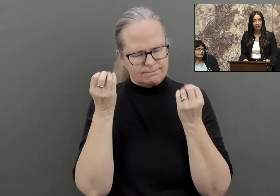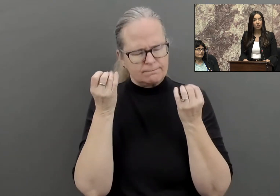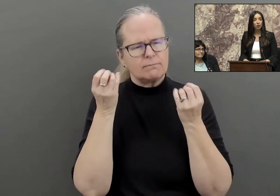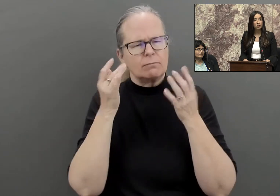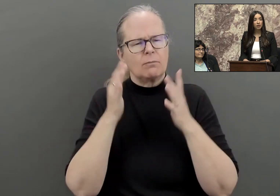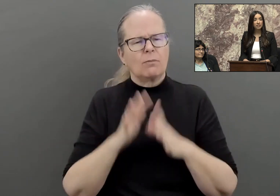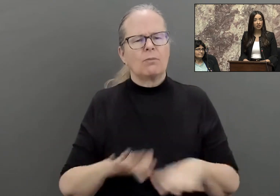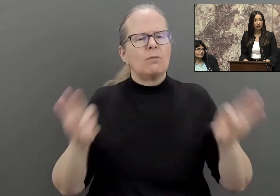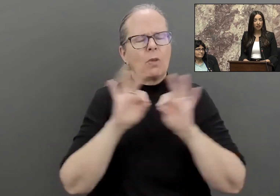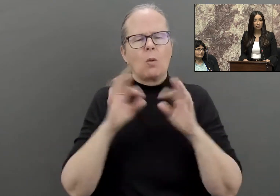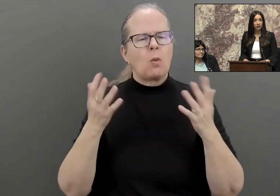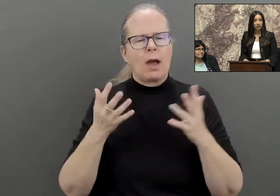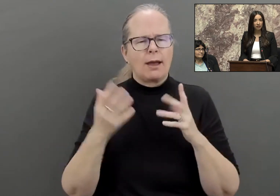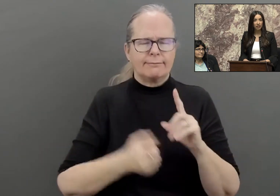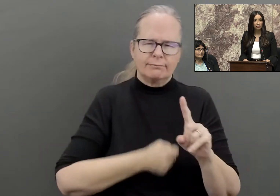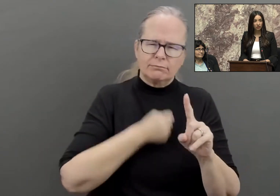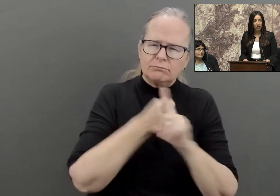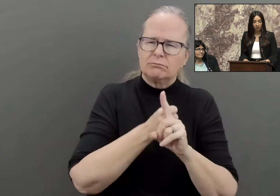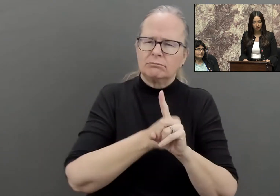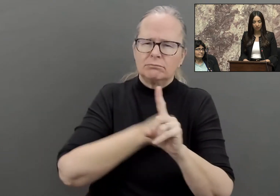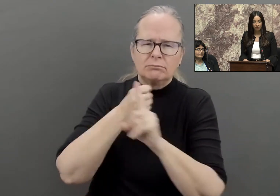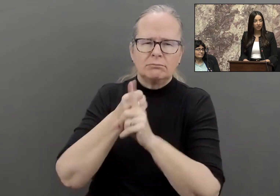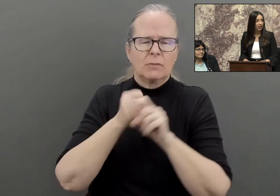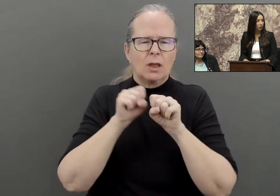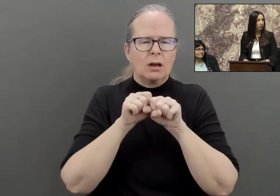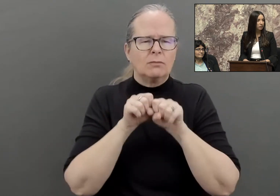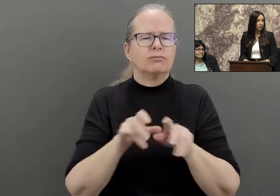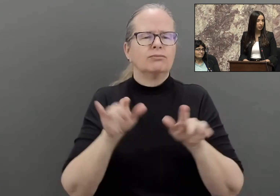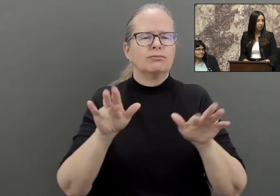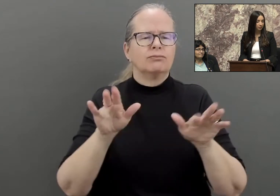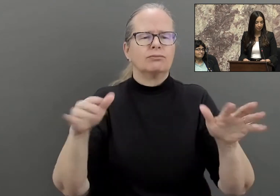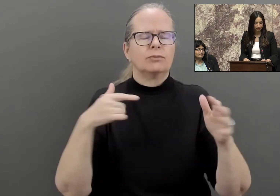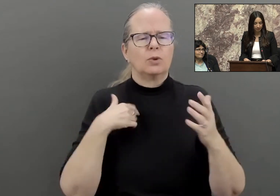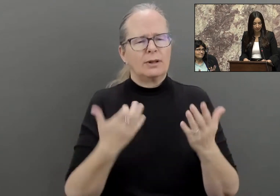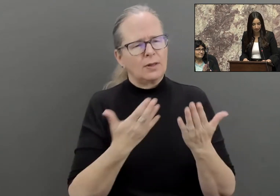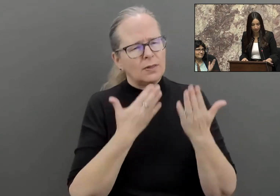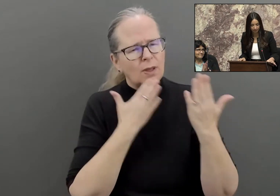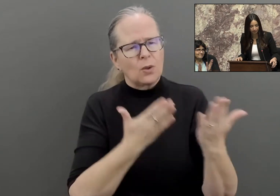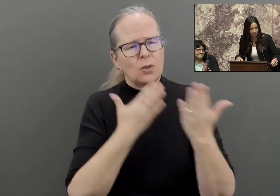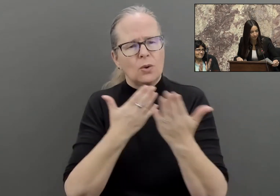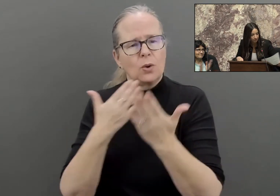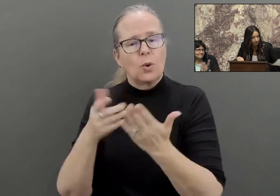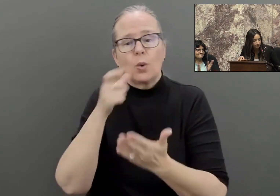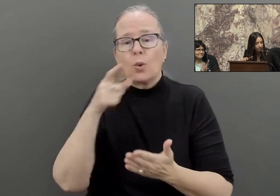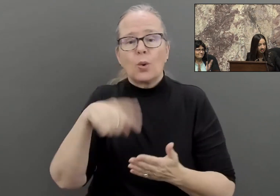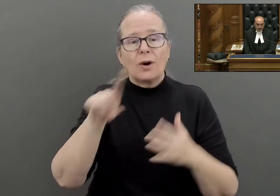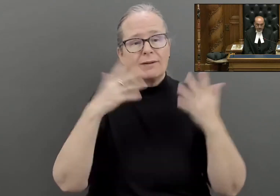chosen to give the most amazing gift, the gift of life. Thank you, Honourable Speaker.